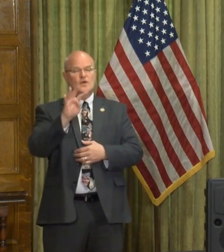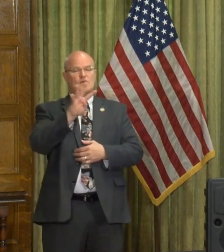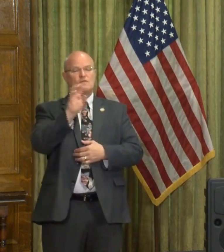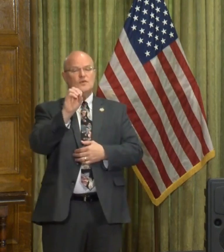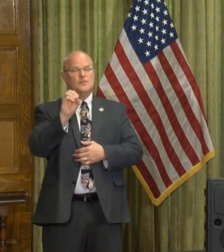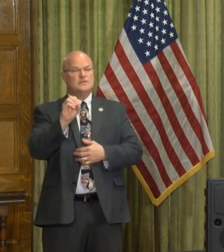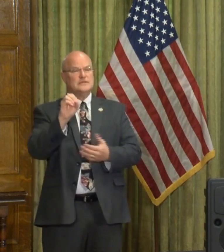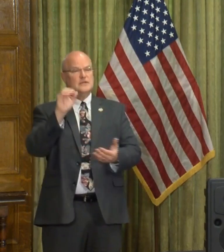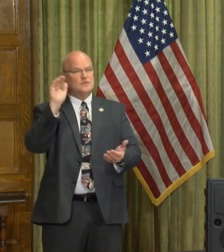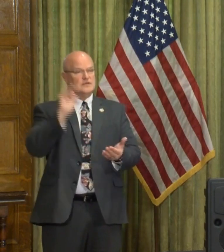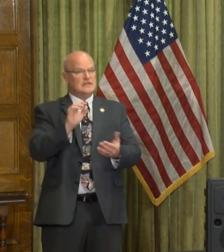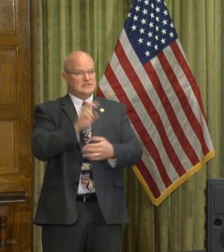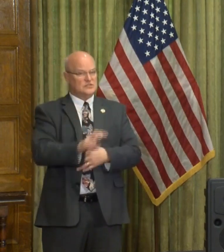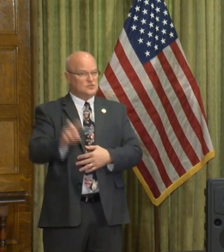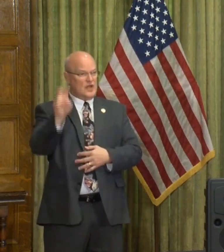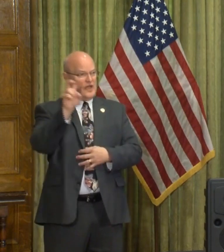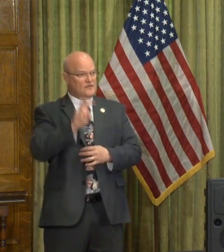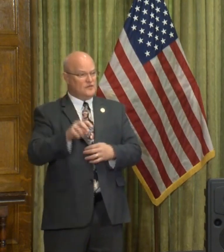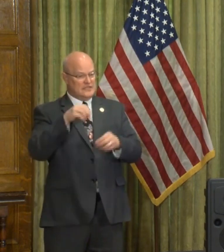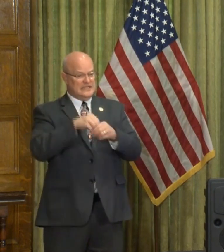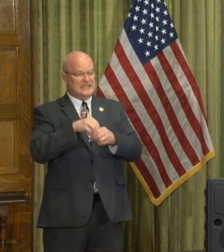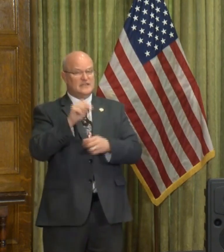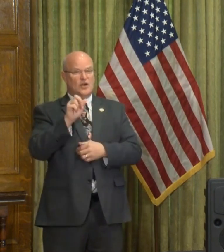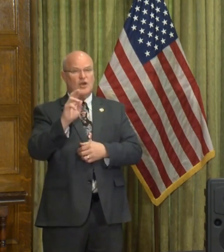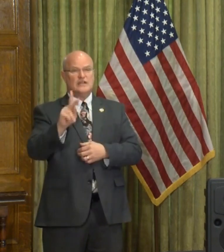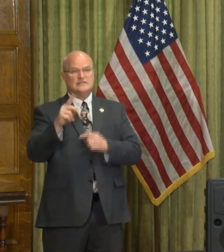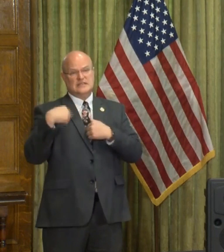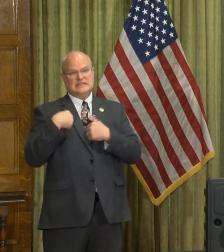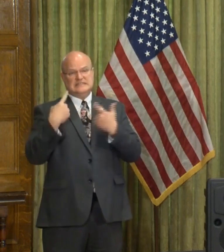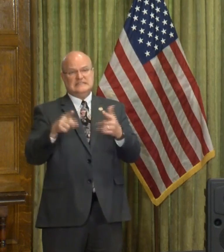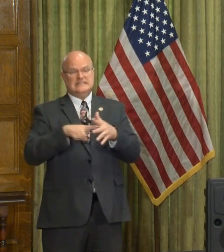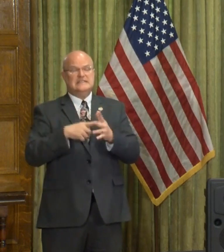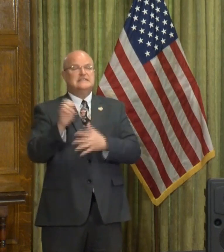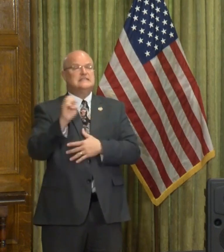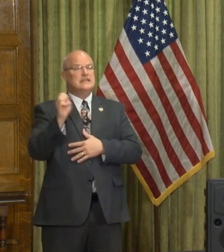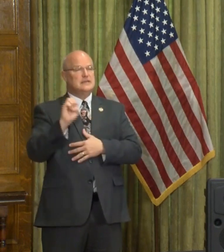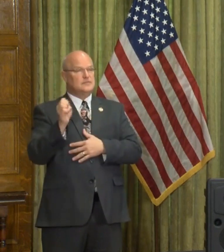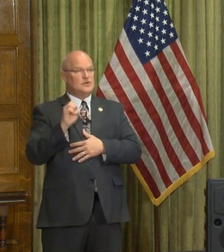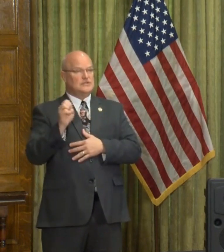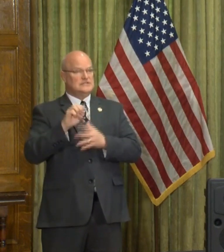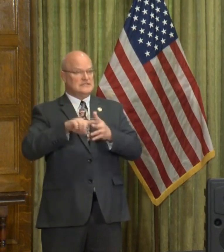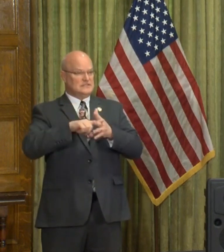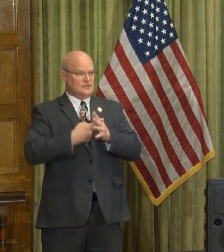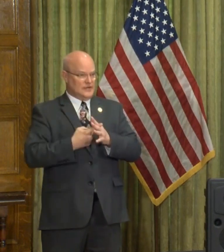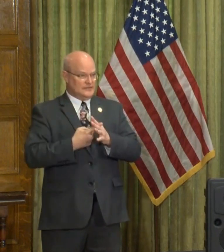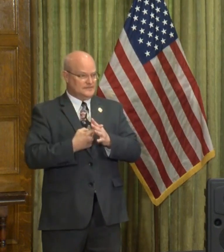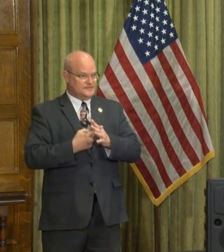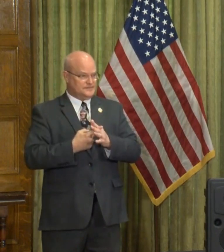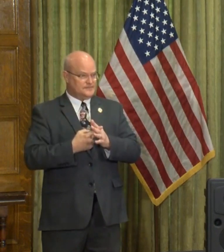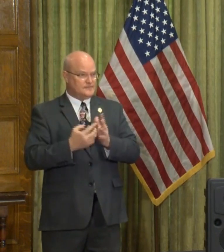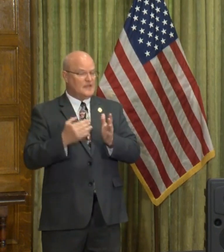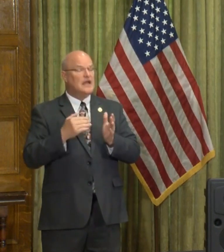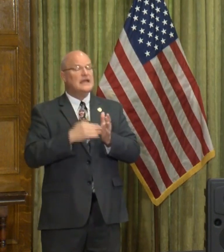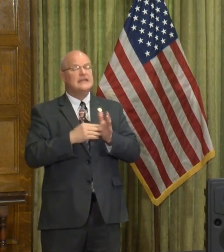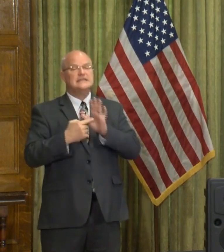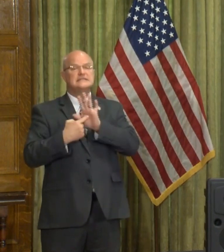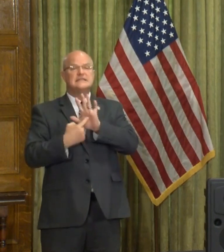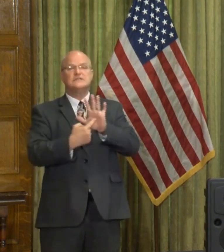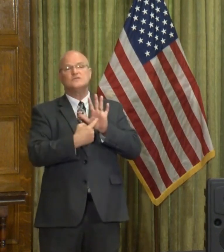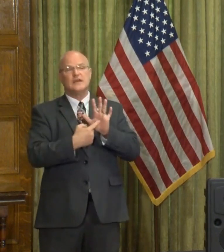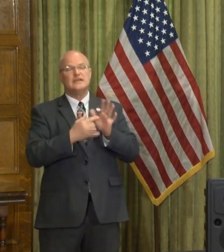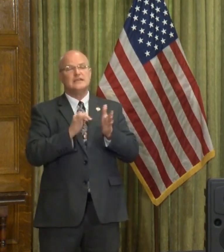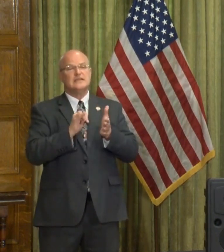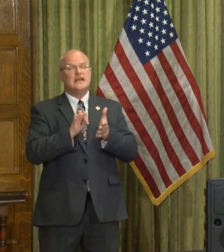been a 40% reduction in travel in Arkansas since this emergency has come about. Again, it's